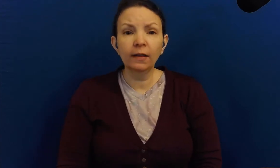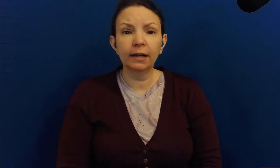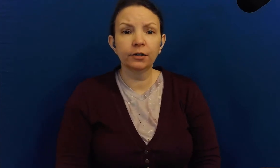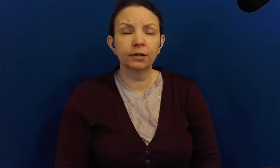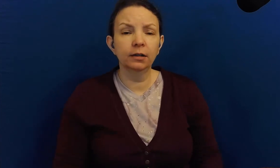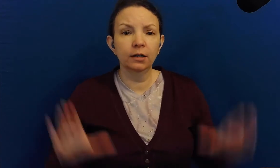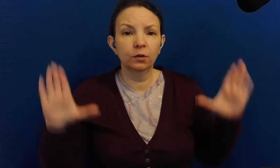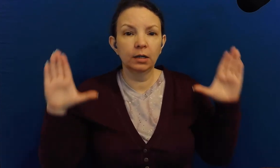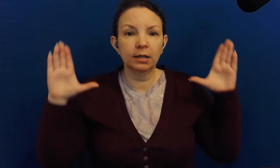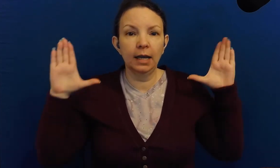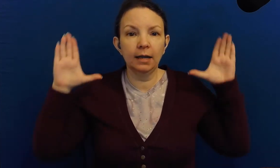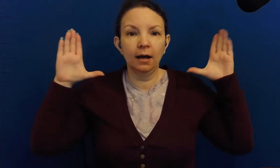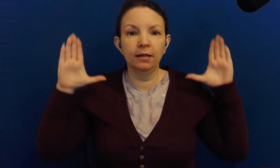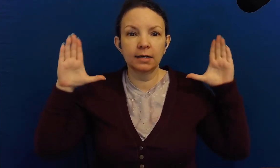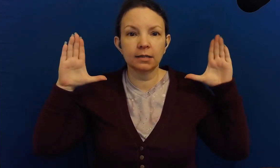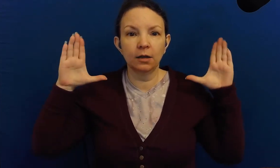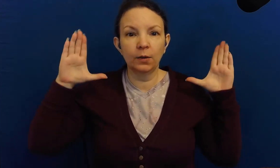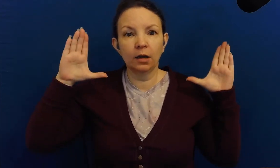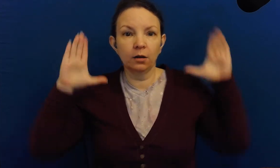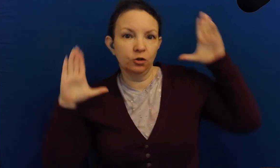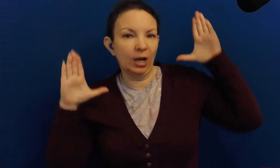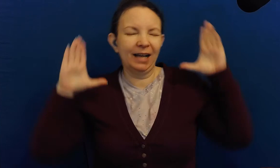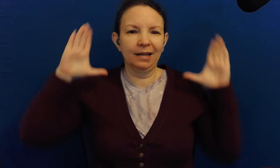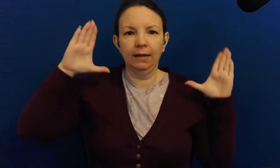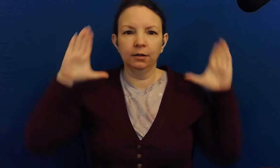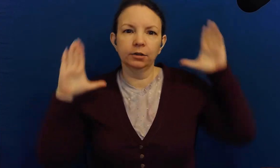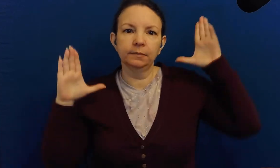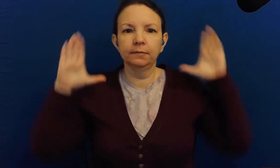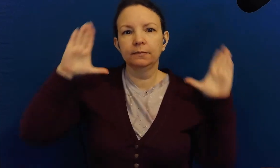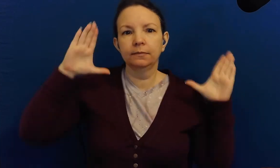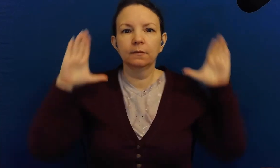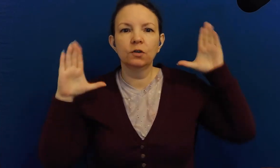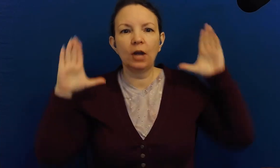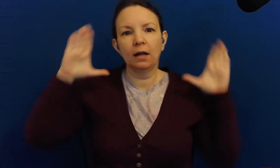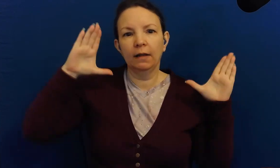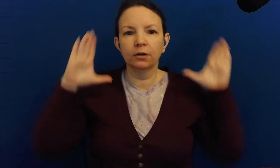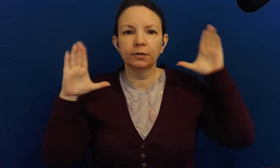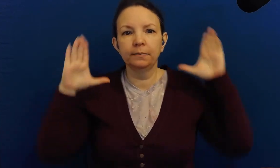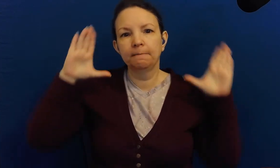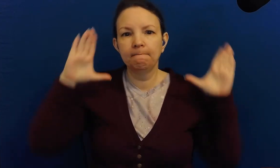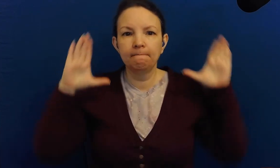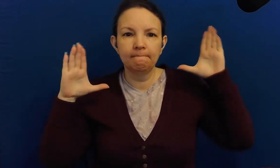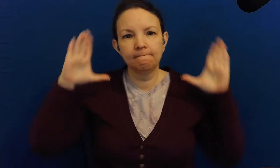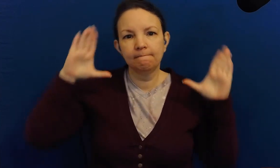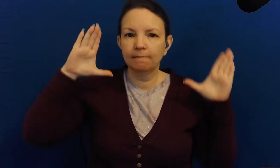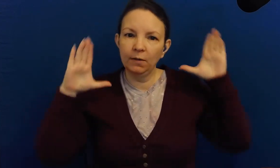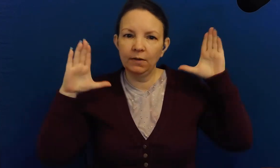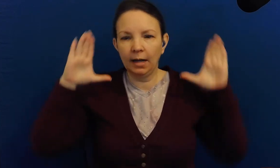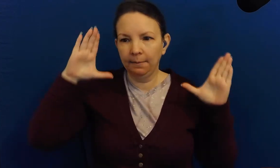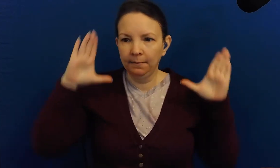Jack-o'-lantern is you're going to take this and we're going to go jack-o'-lantern. Jack-o'-lantern. Moving ahead.